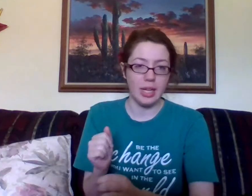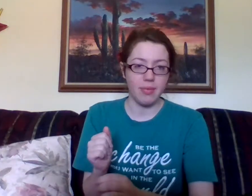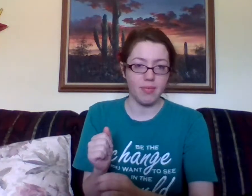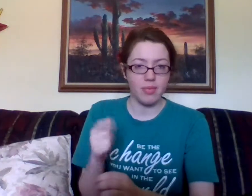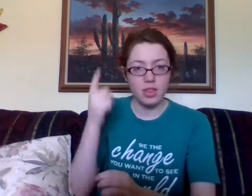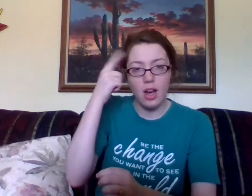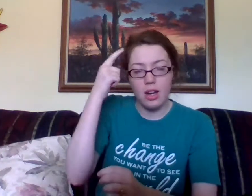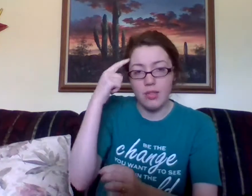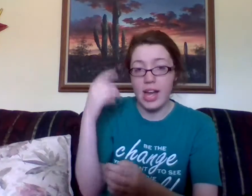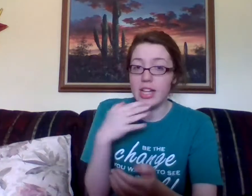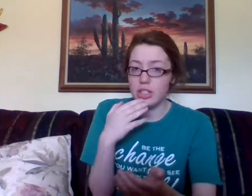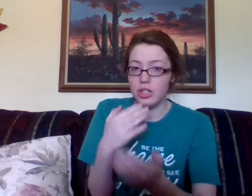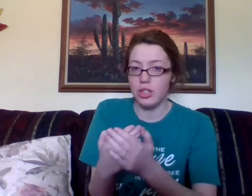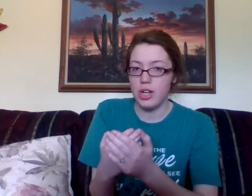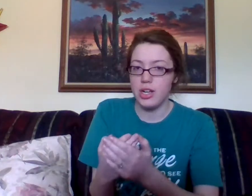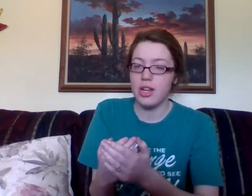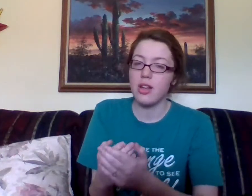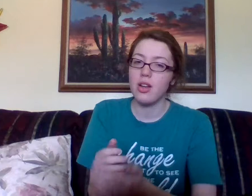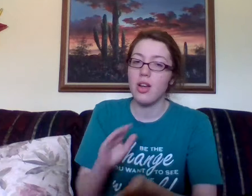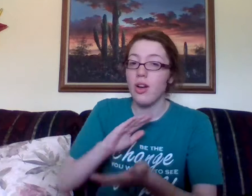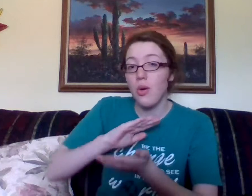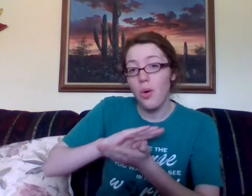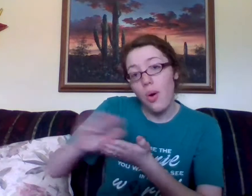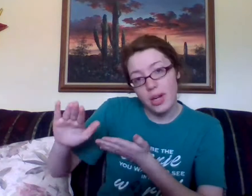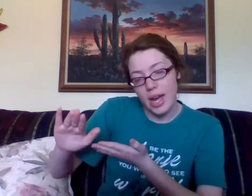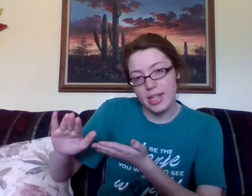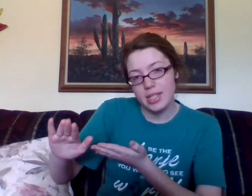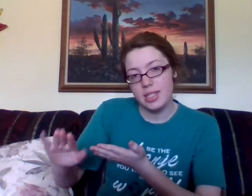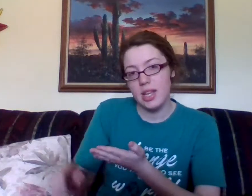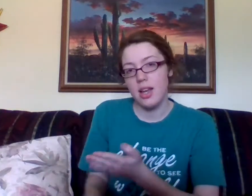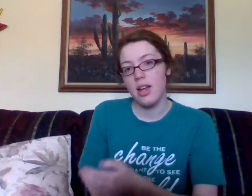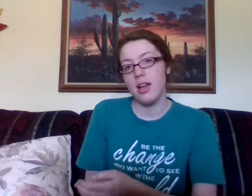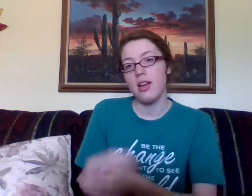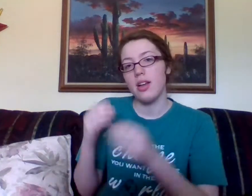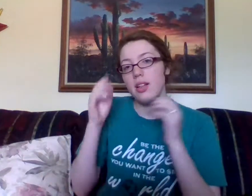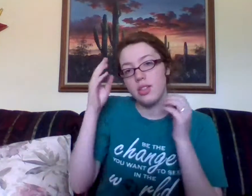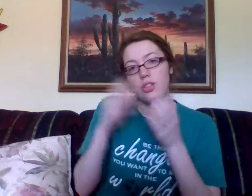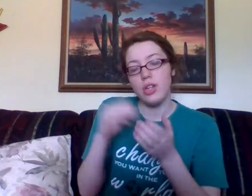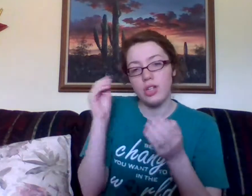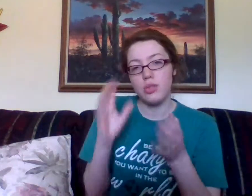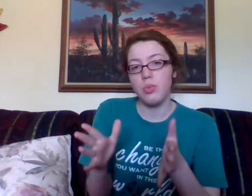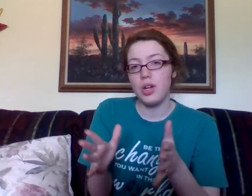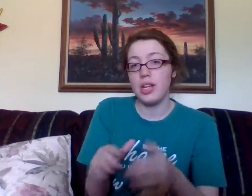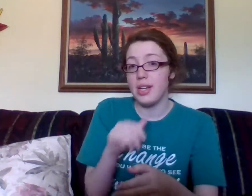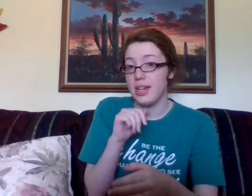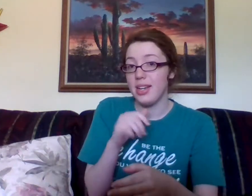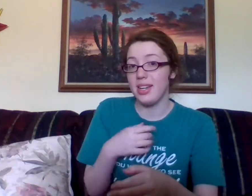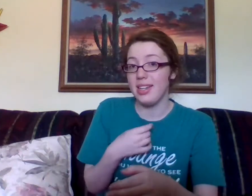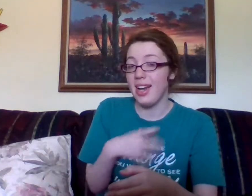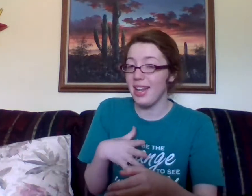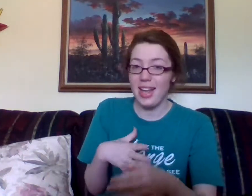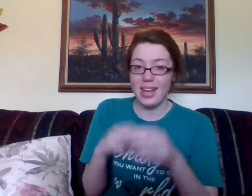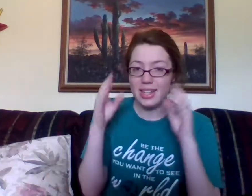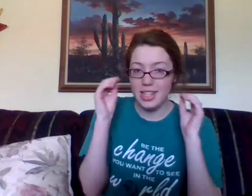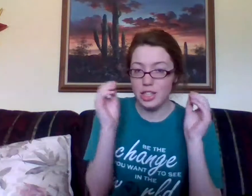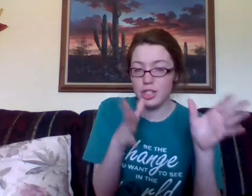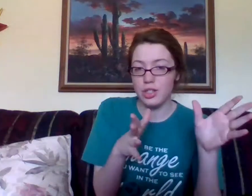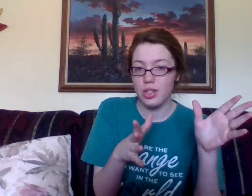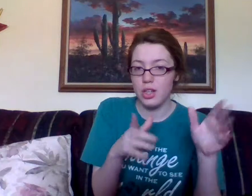be thought of as good or nice. The students would not like a teacher